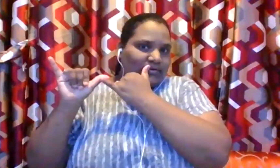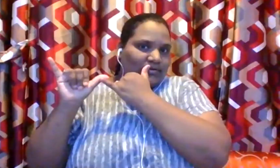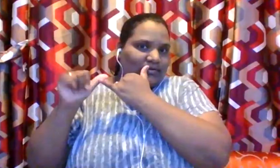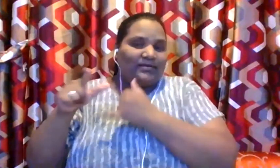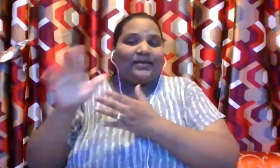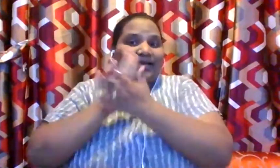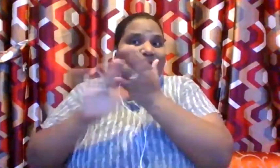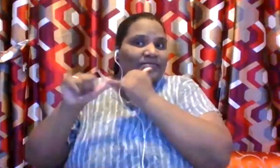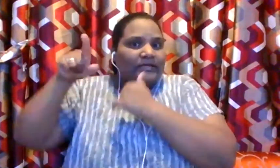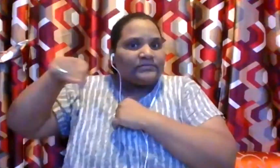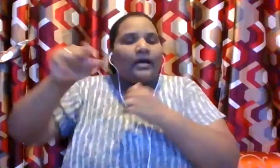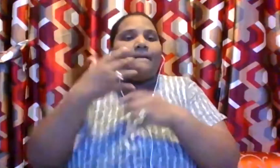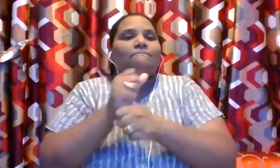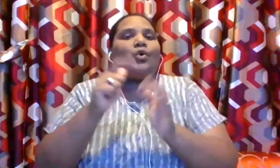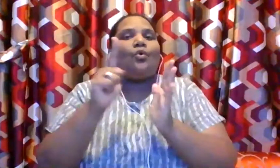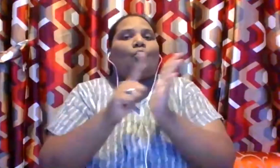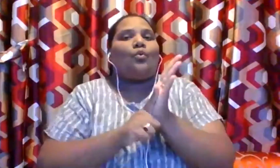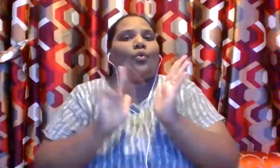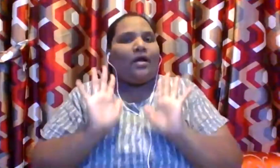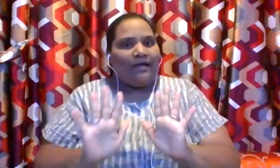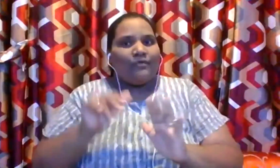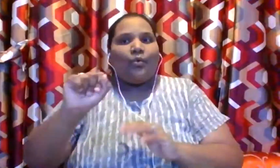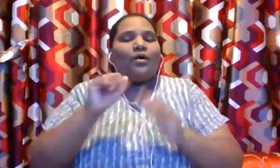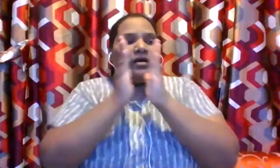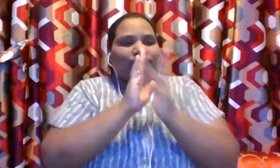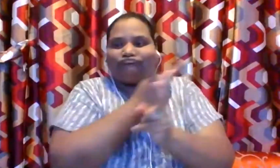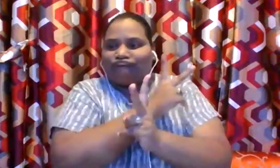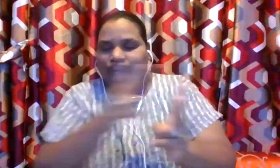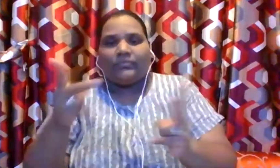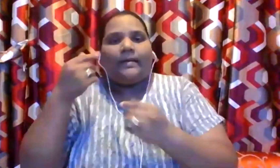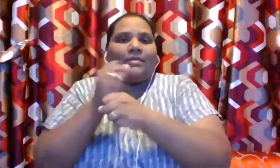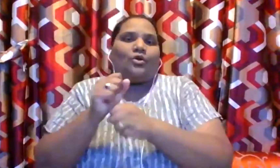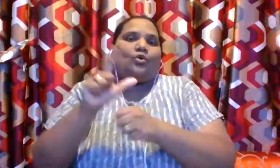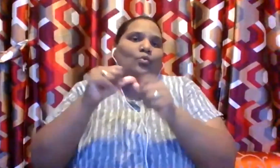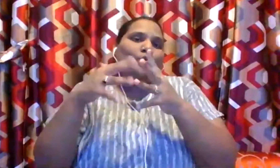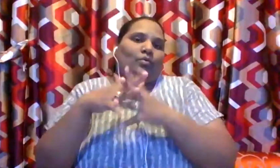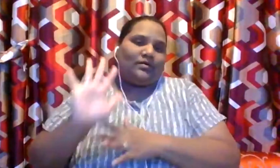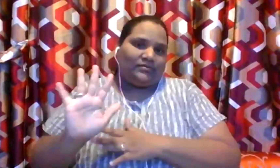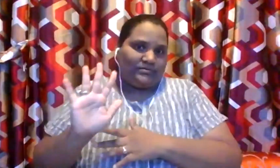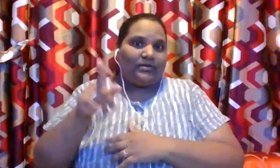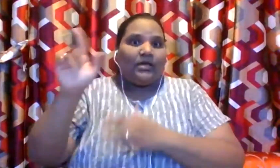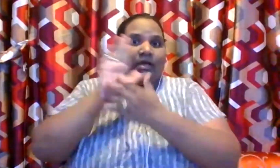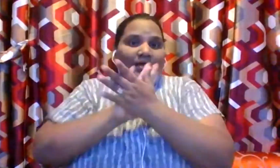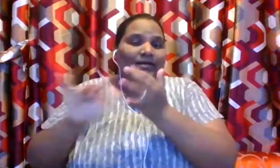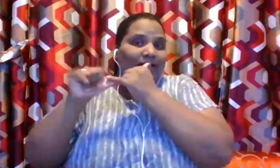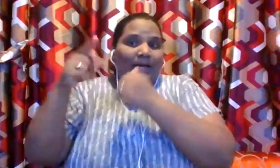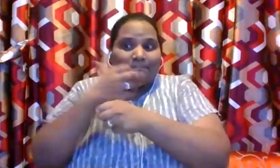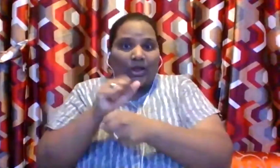laws and certain religion. And Krishna made a religion whose name was Sanatan Dharma.